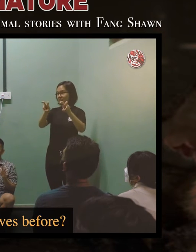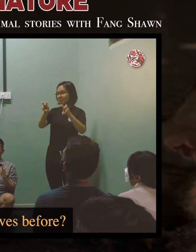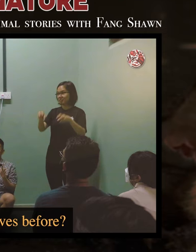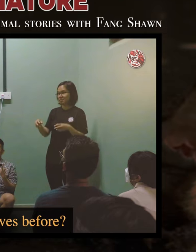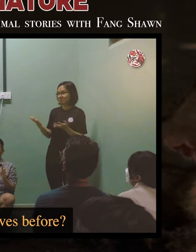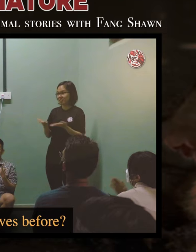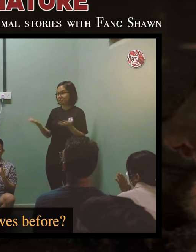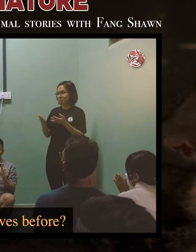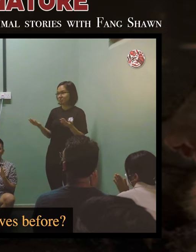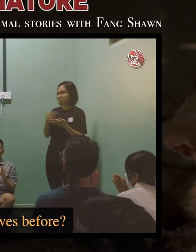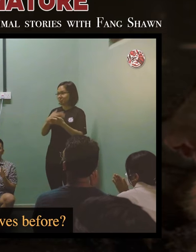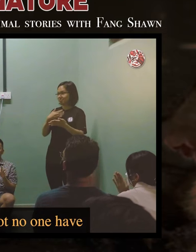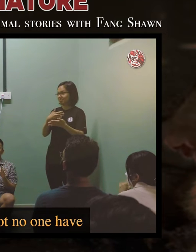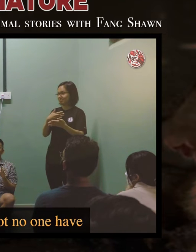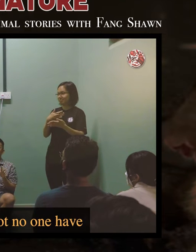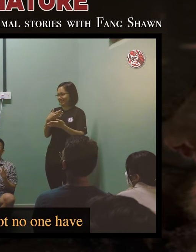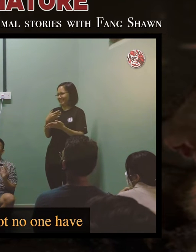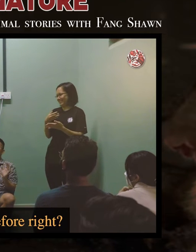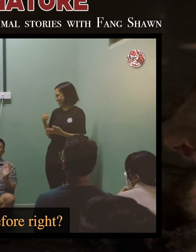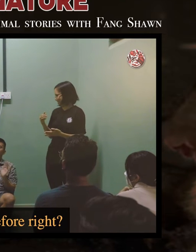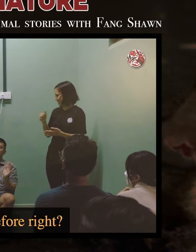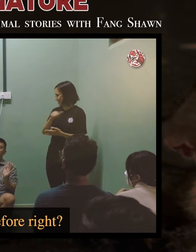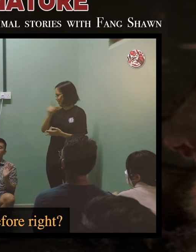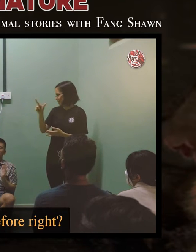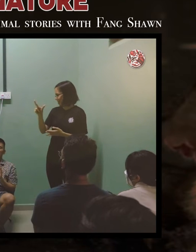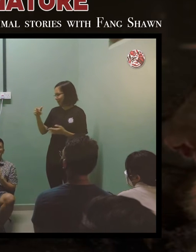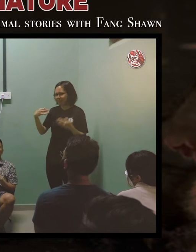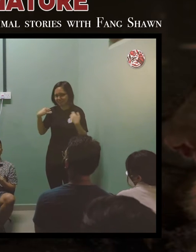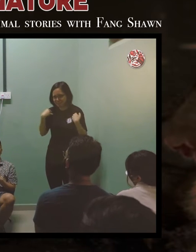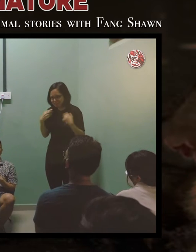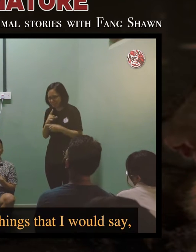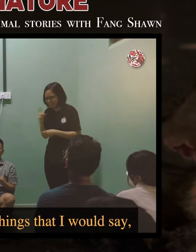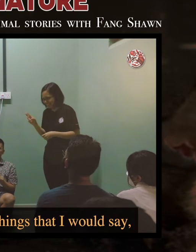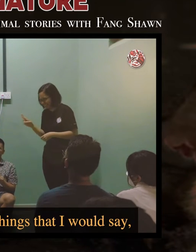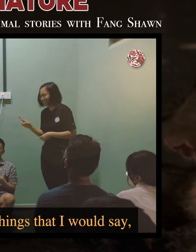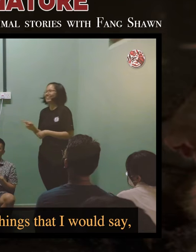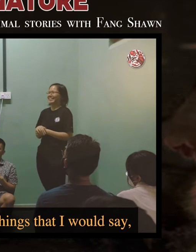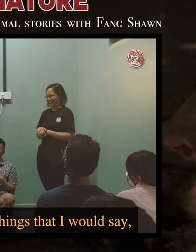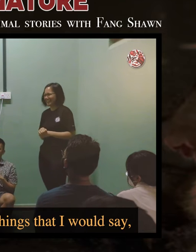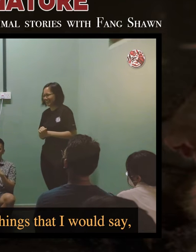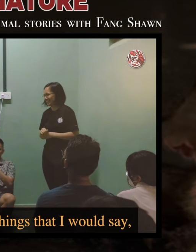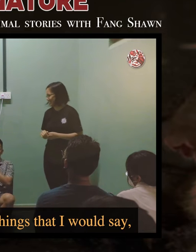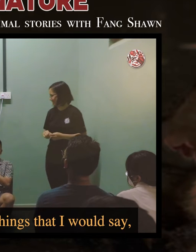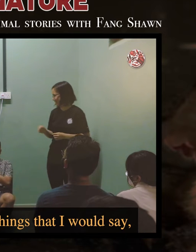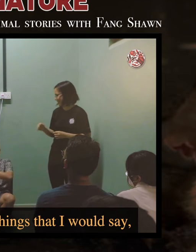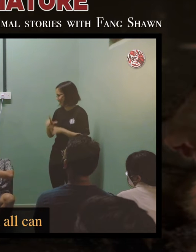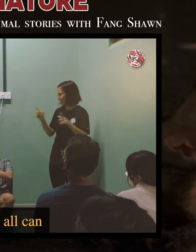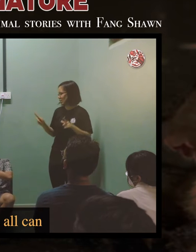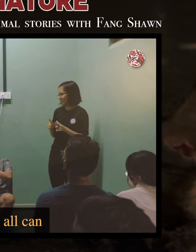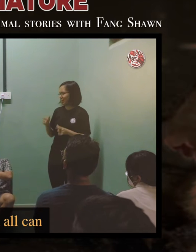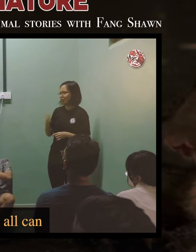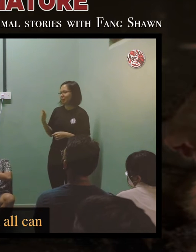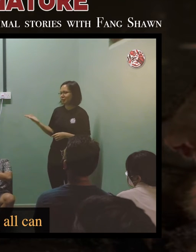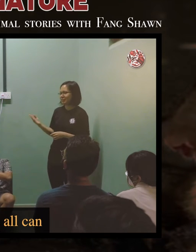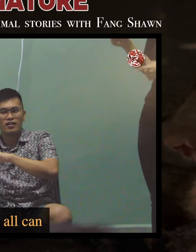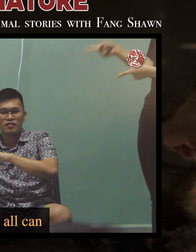reserves before? All have, right? No one has never hiked before, right? Okay, so I think a lot of the things that I would say, I think maybe